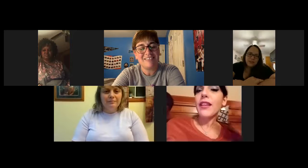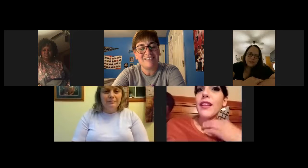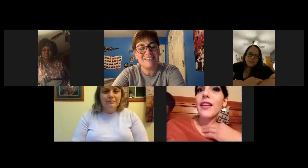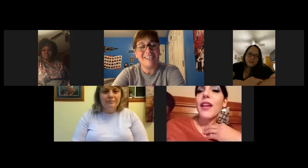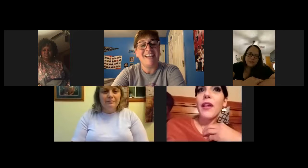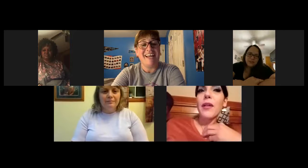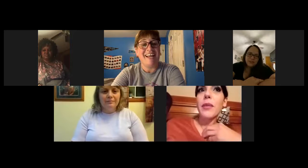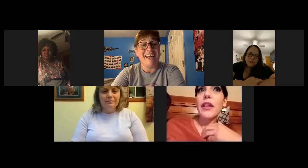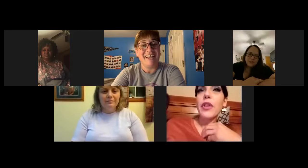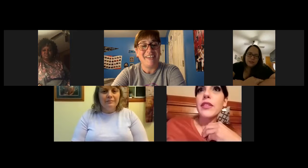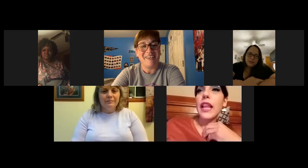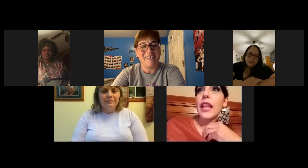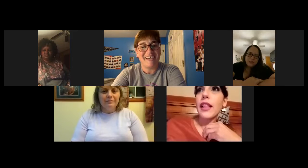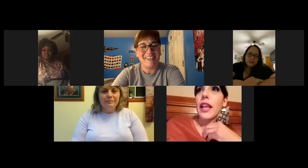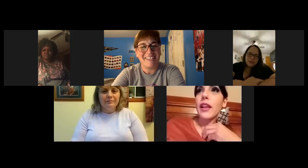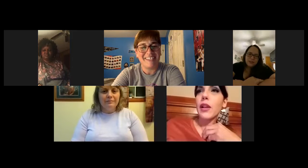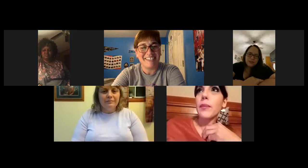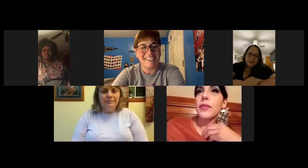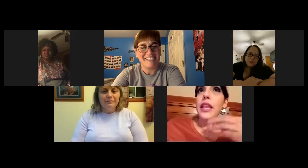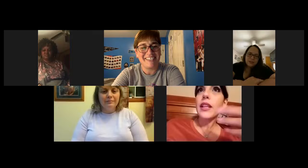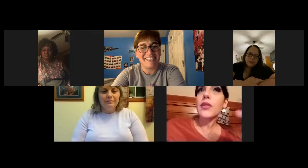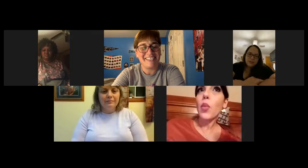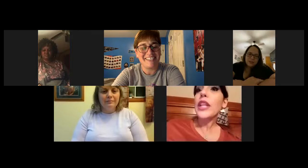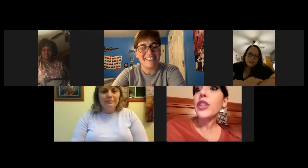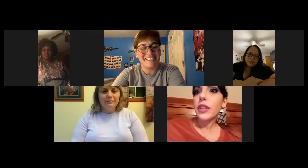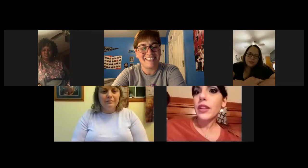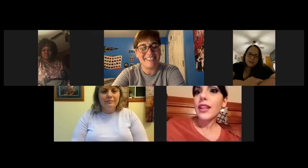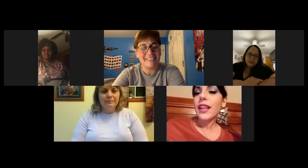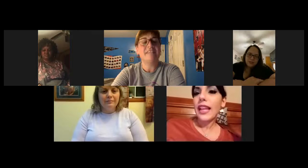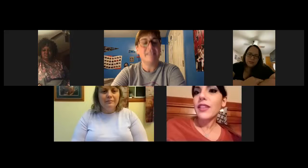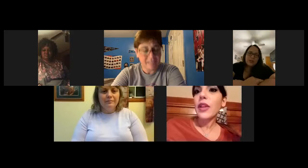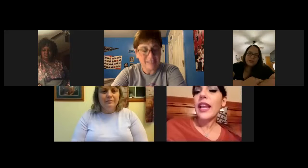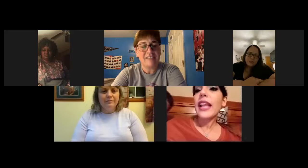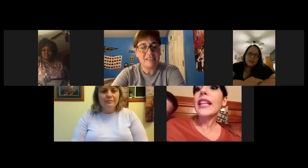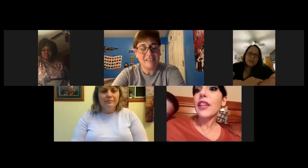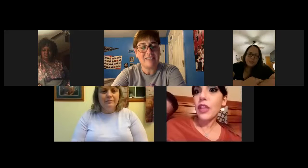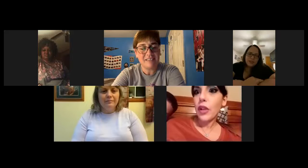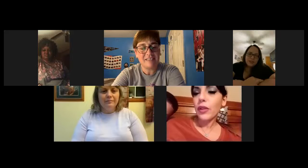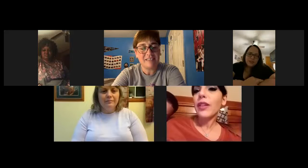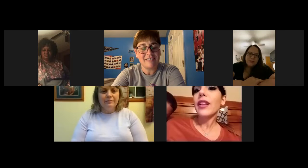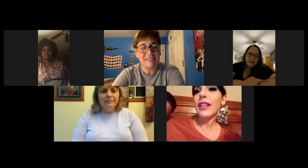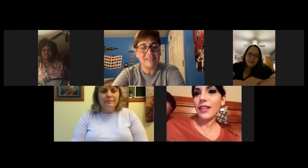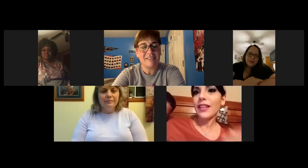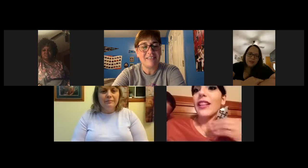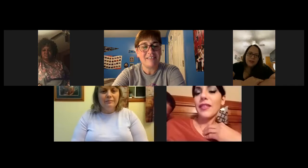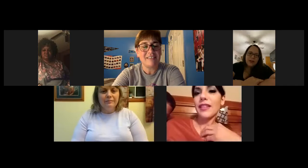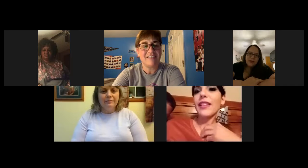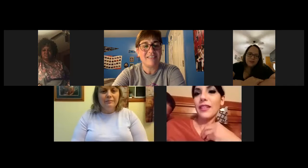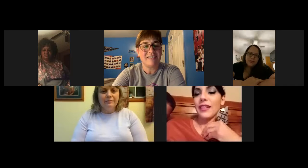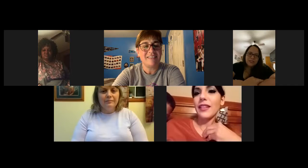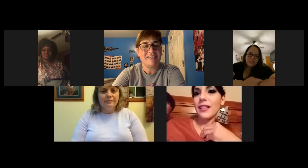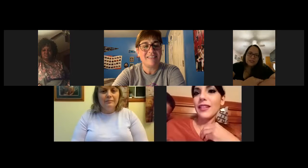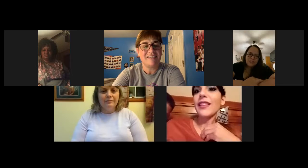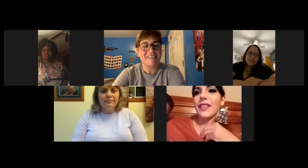Navidad. But if you're saying like it is winter, eso es la estación. En